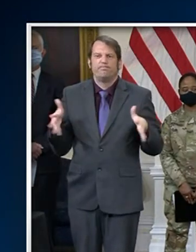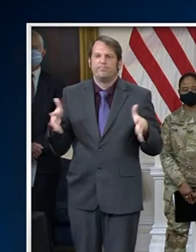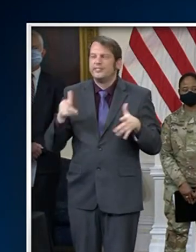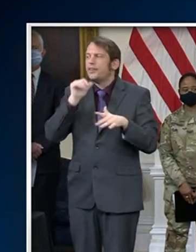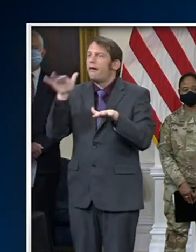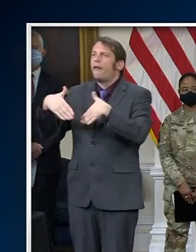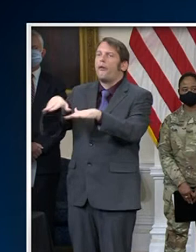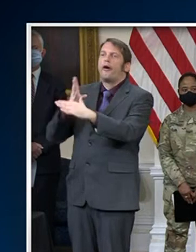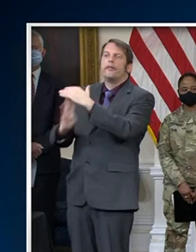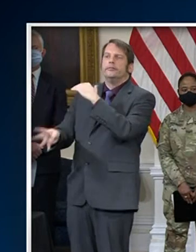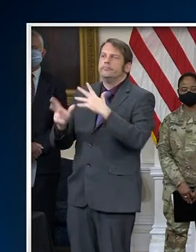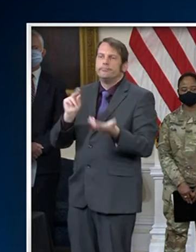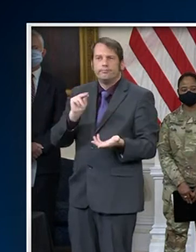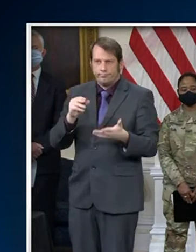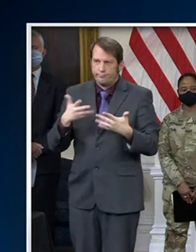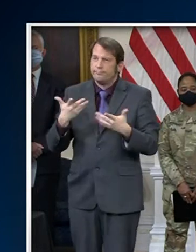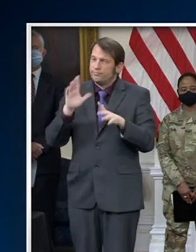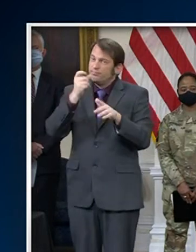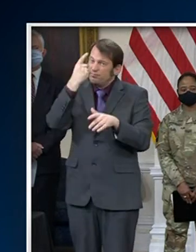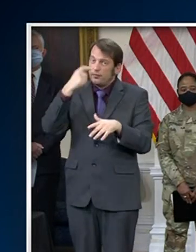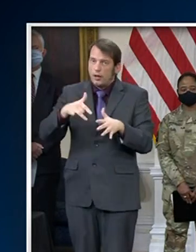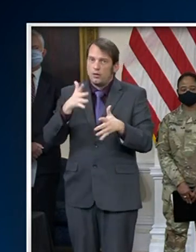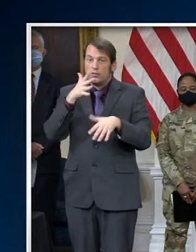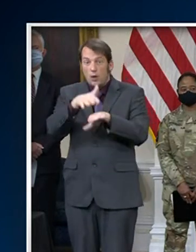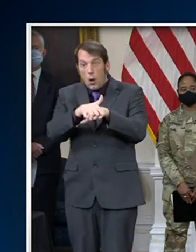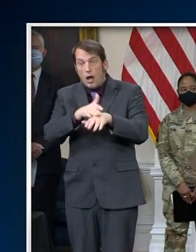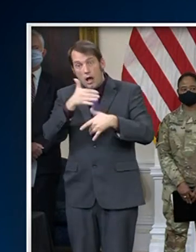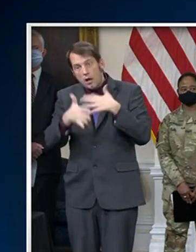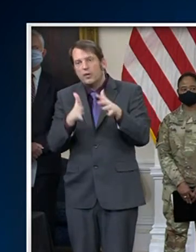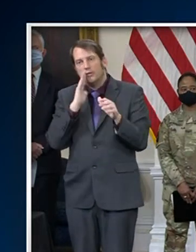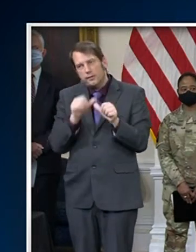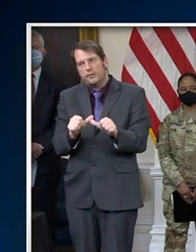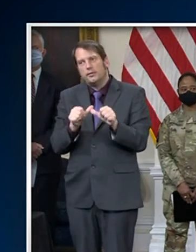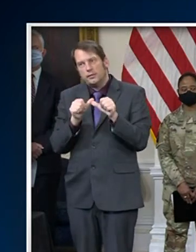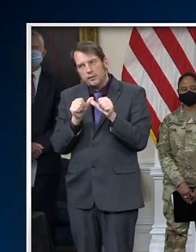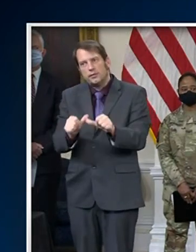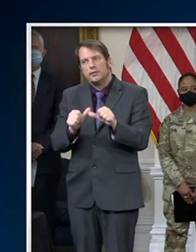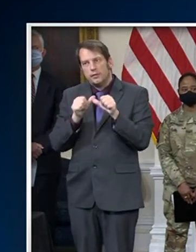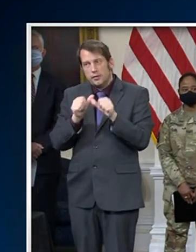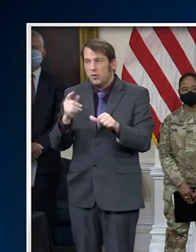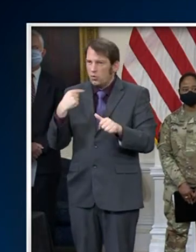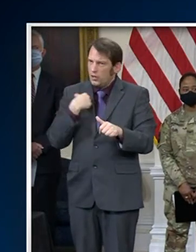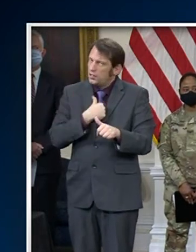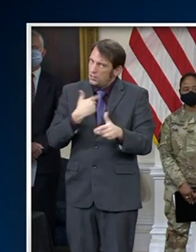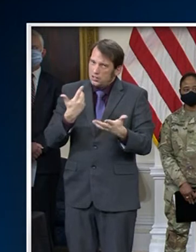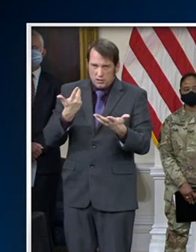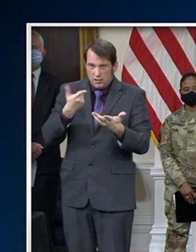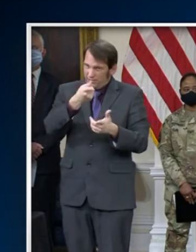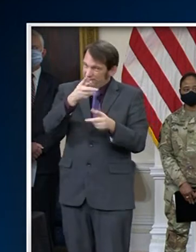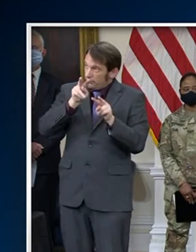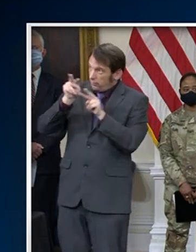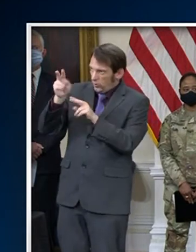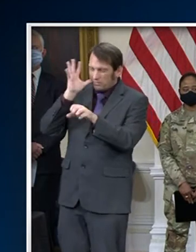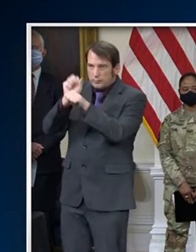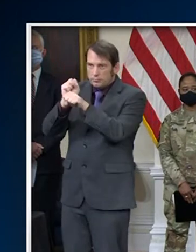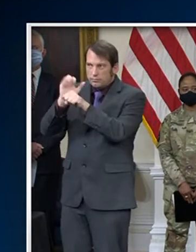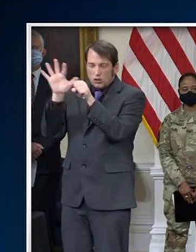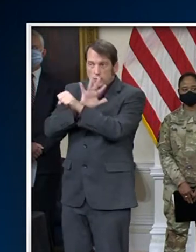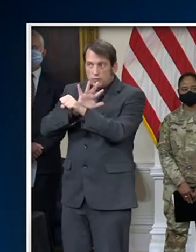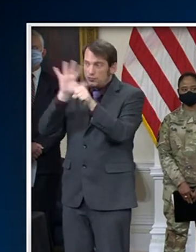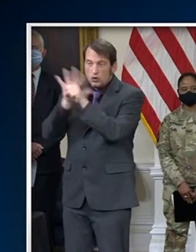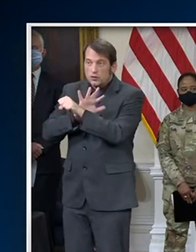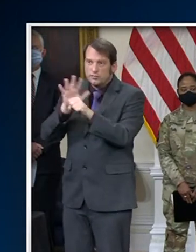all appointments will continue to fill up very quickly. For example, the